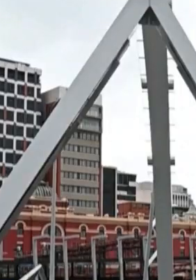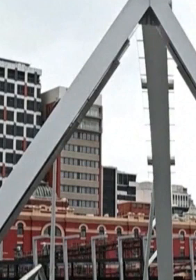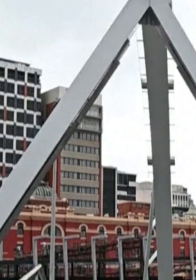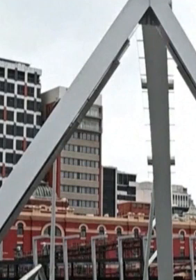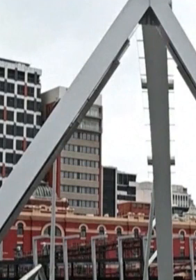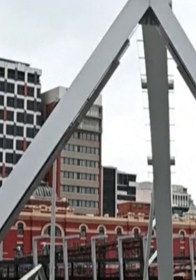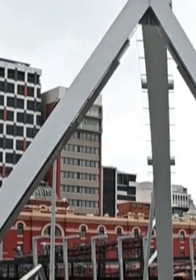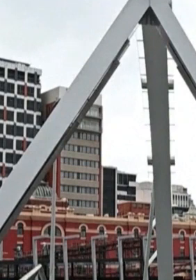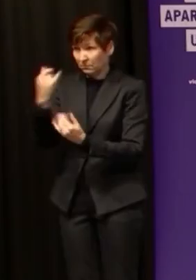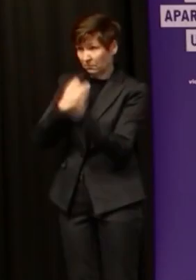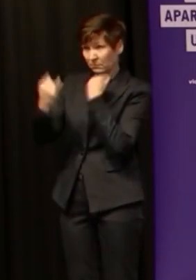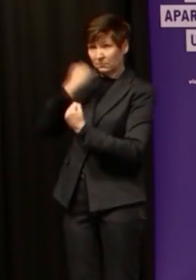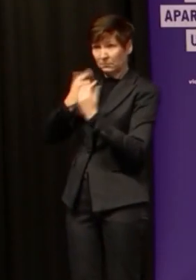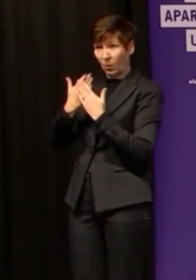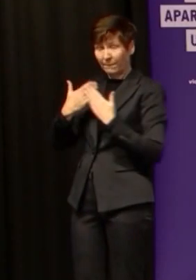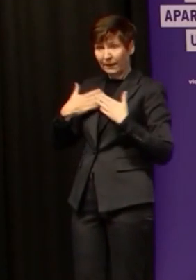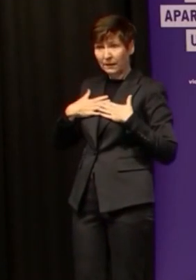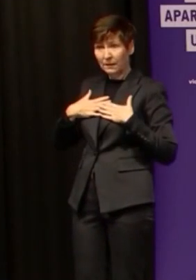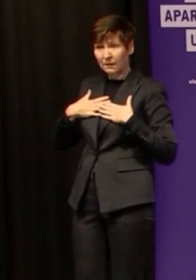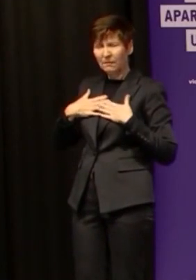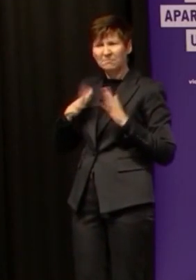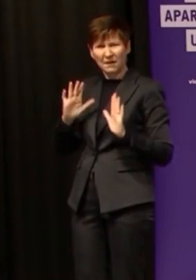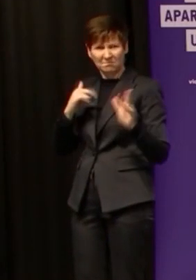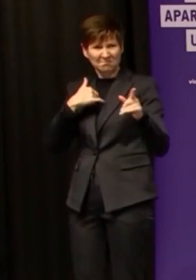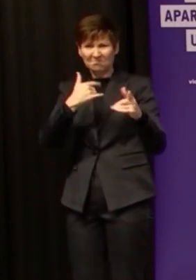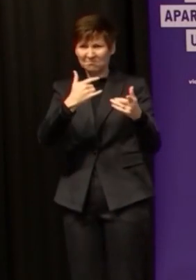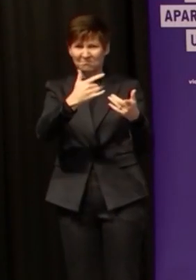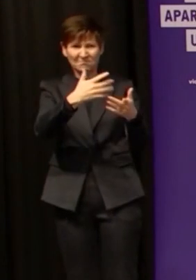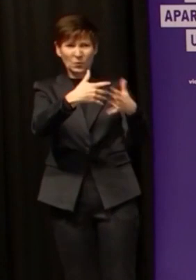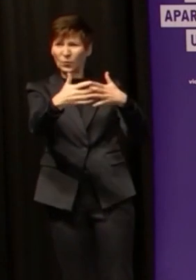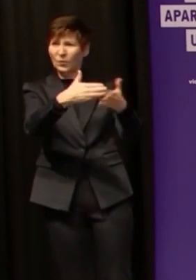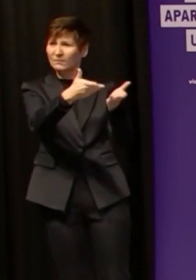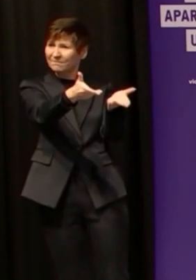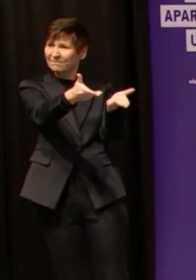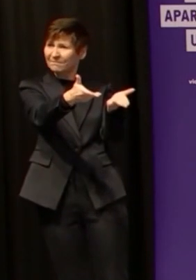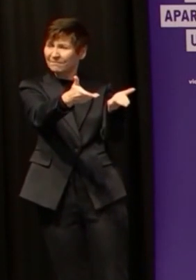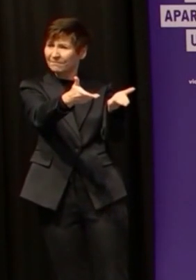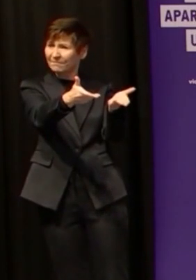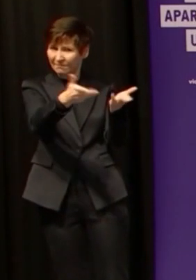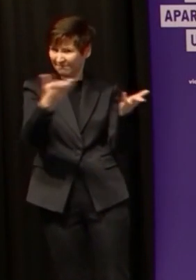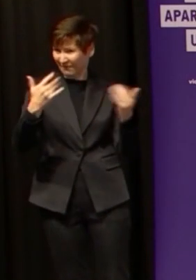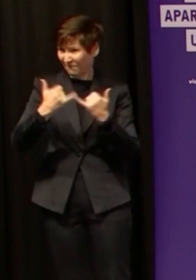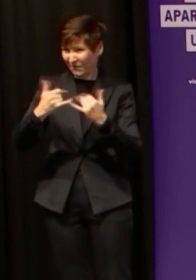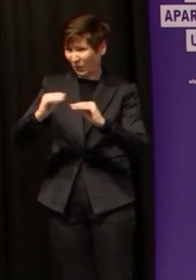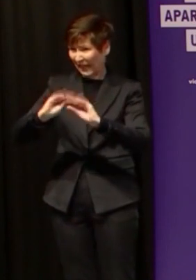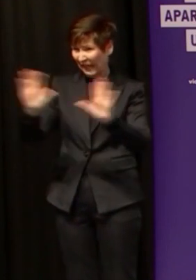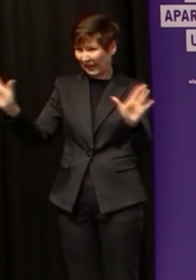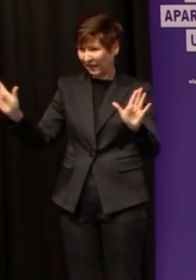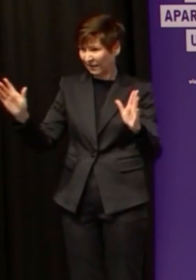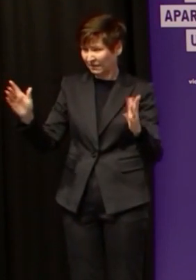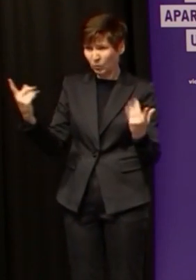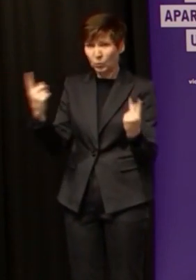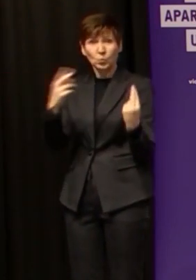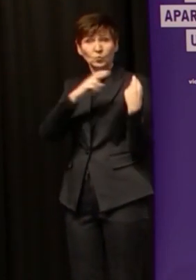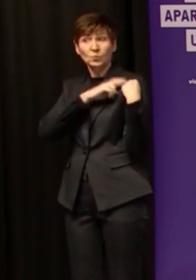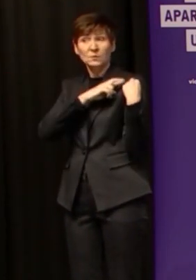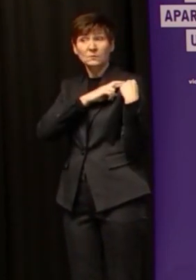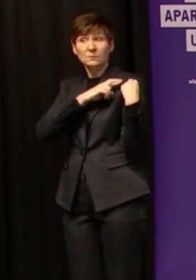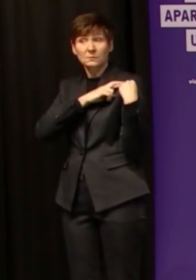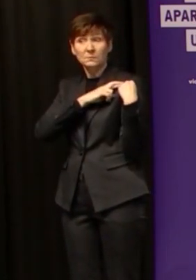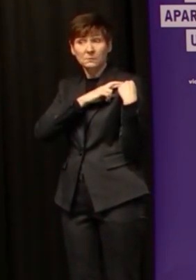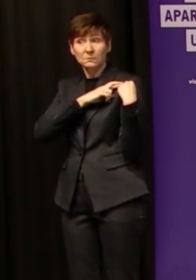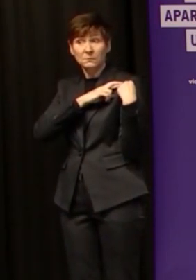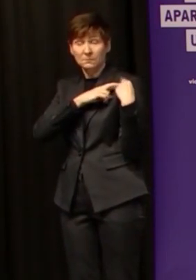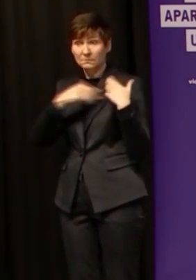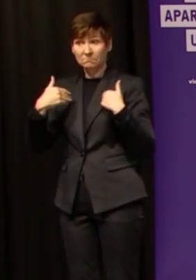through the state. In terms of chain of command and who's responsible, I think I've made myself abundantly clear today about the way I think that operates.